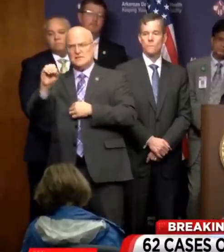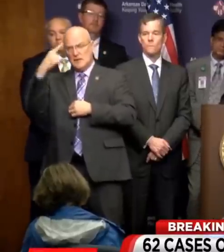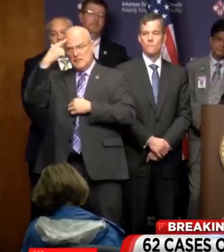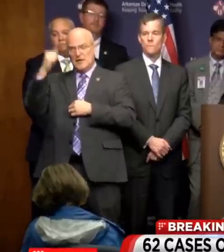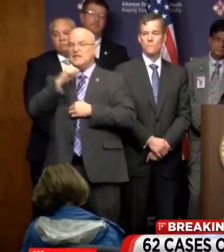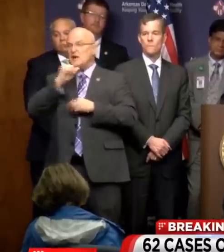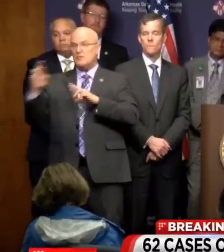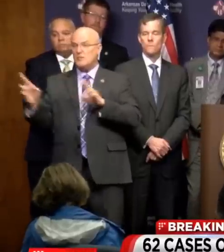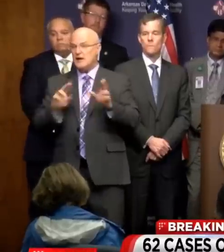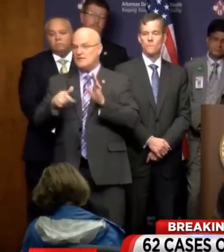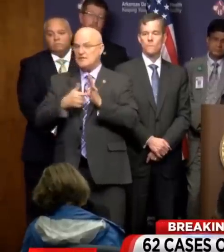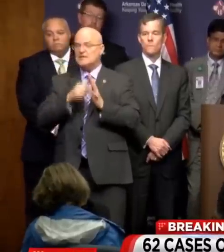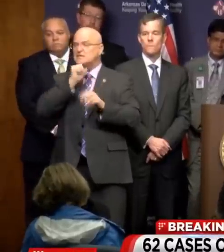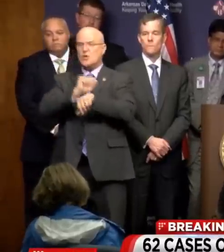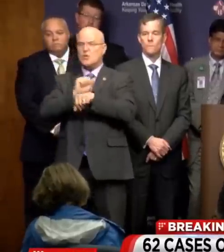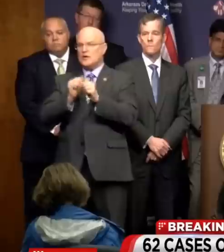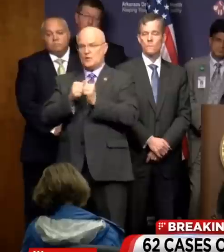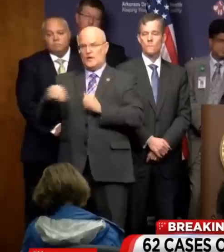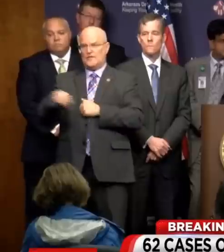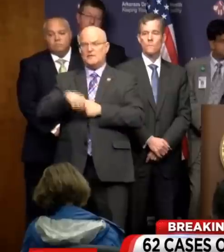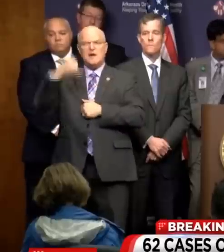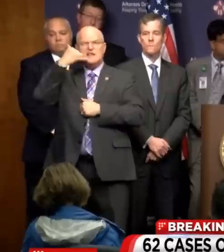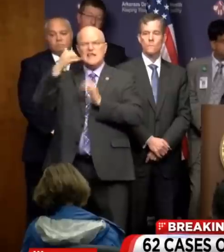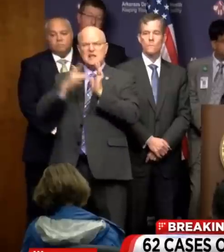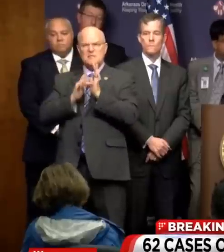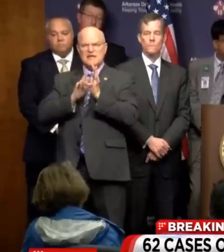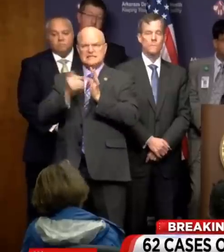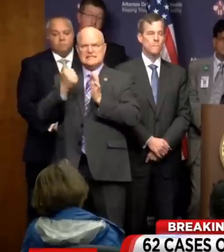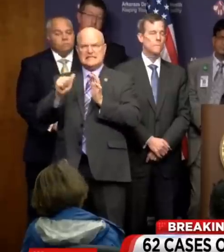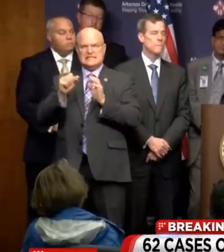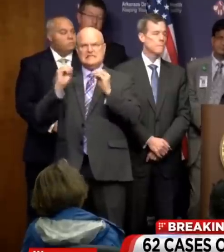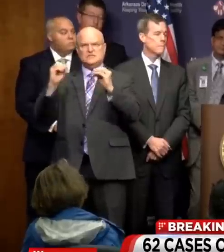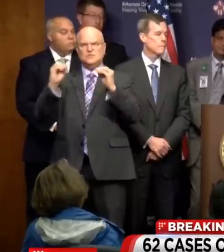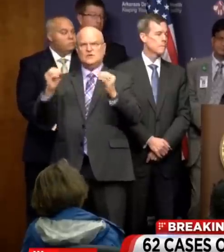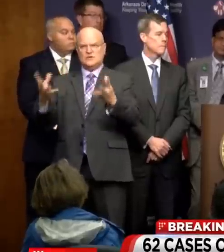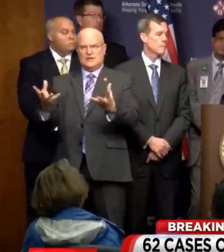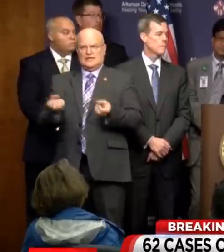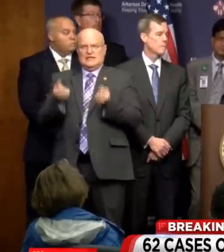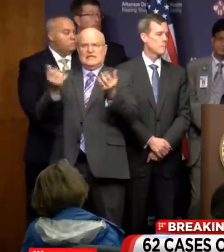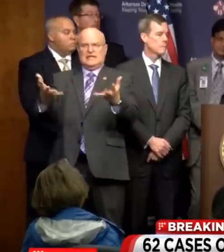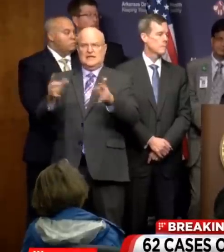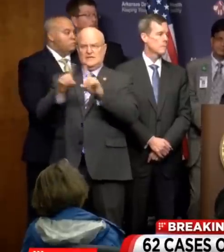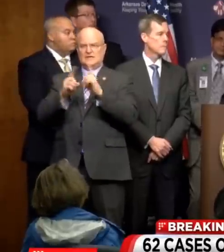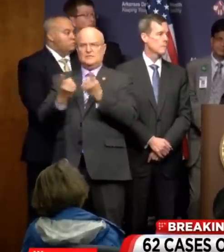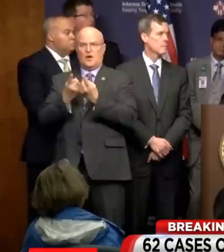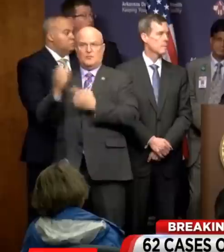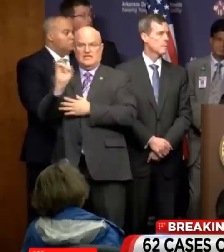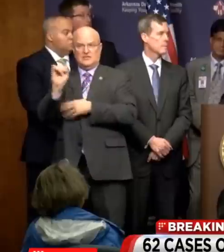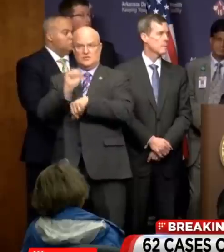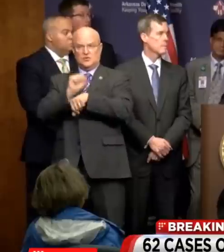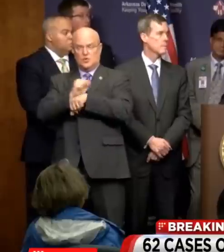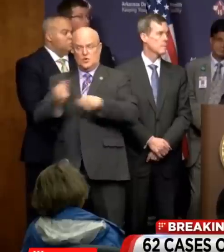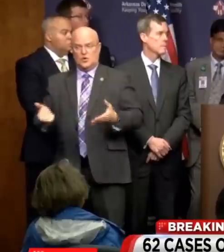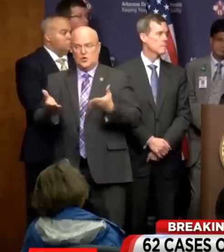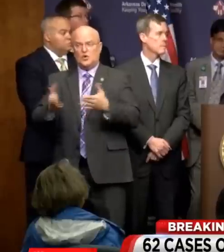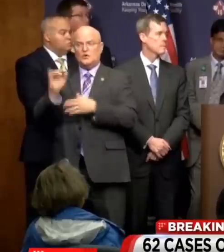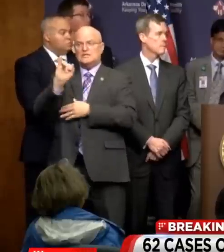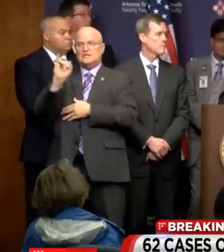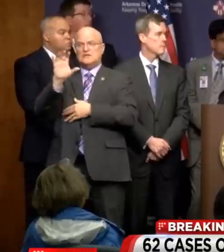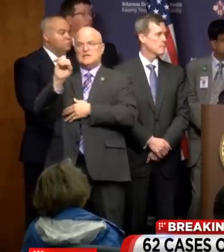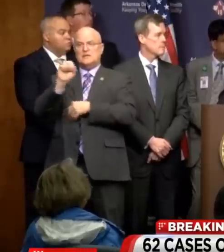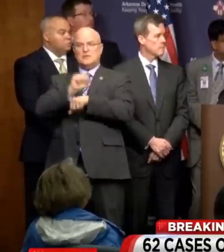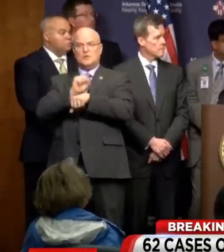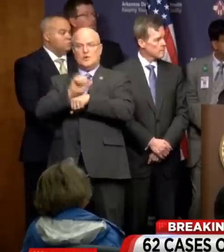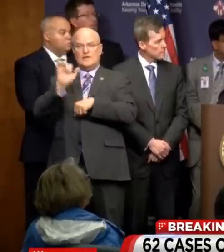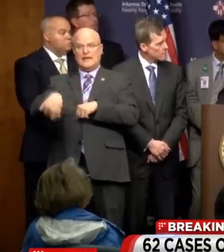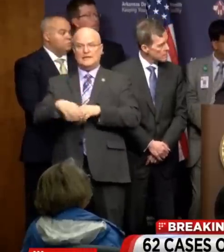because they weren't prepared for this, aren't working with them on telemedicine. Is there any instruction that you can give maybe to the Department of Insurance to work or encourage insurance companies to act